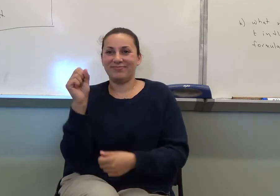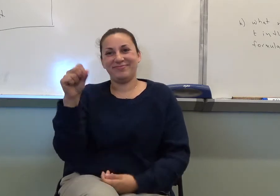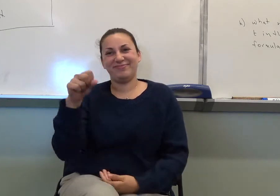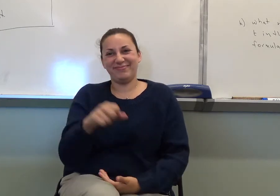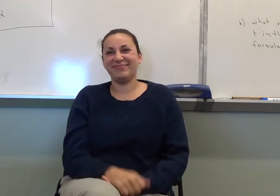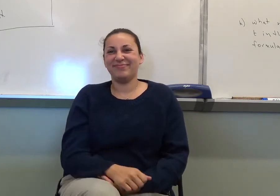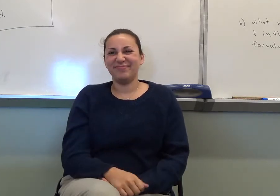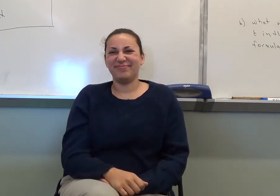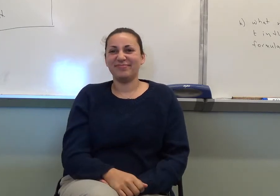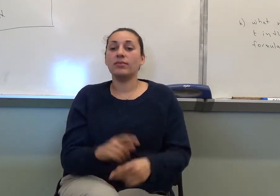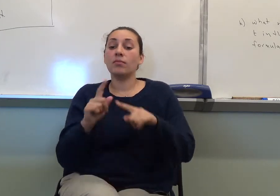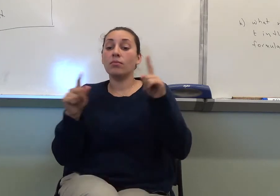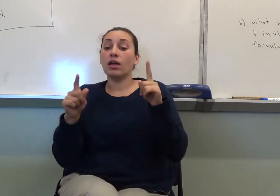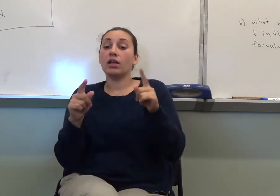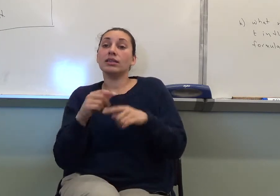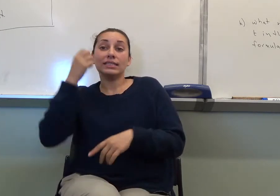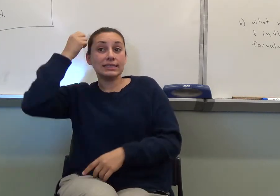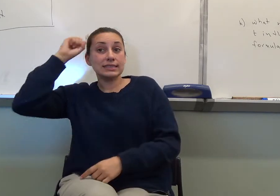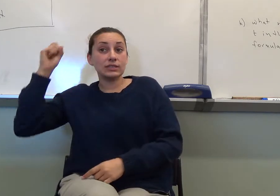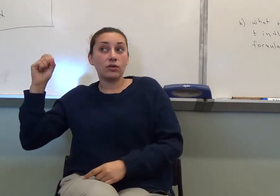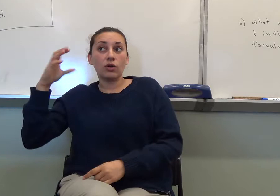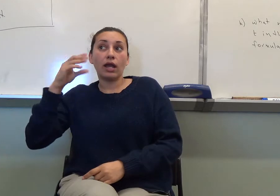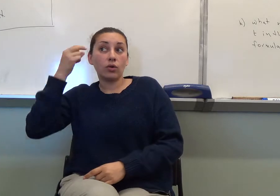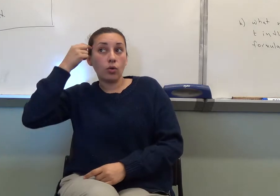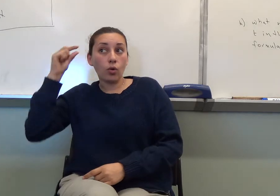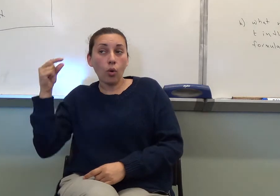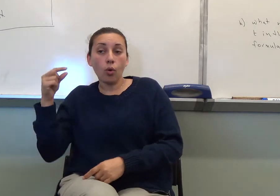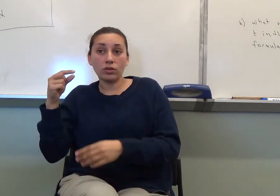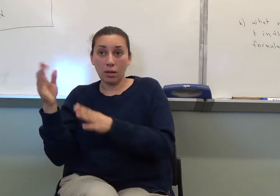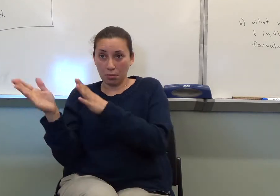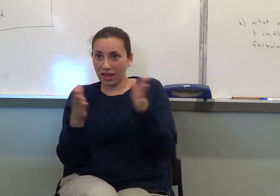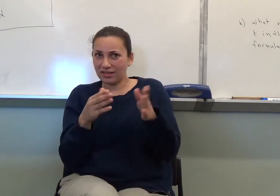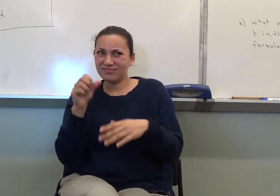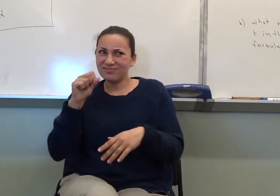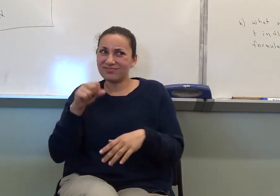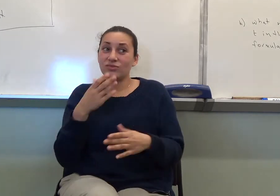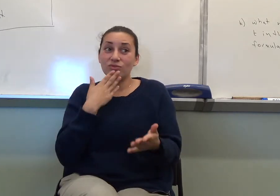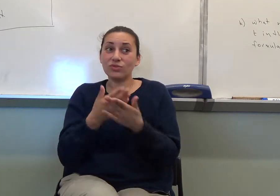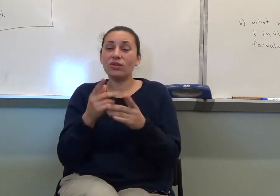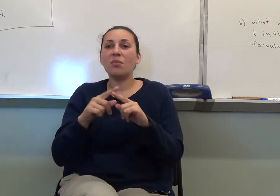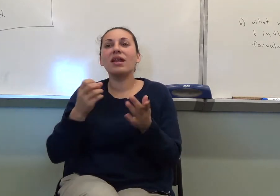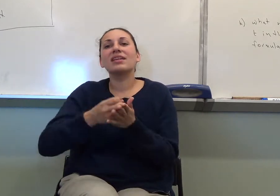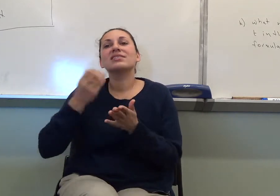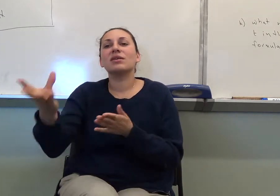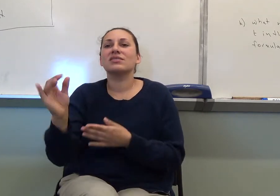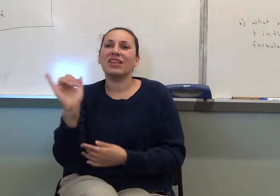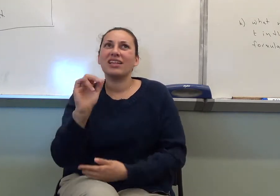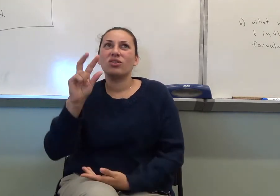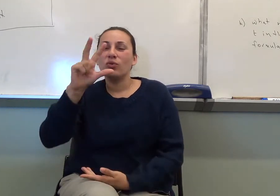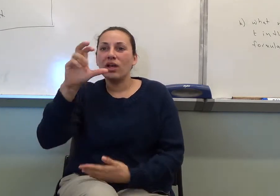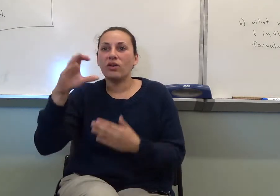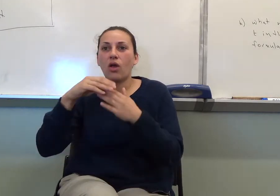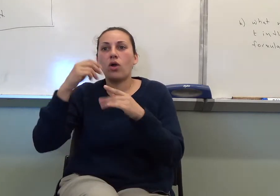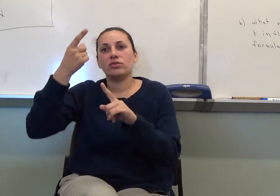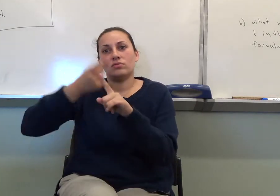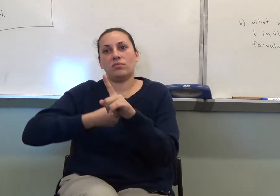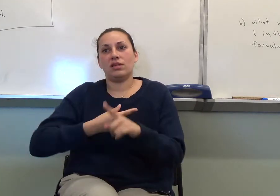was amount of the increase over the original amount times 100%, the percent decrease. So our